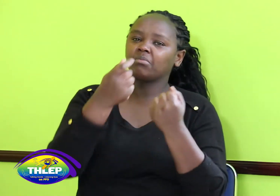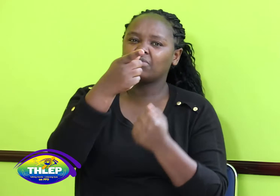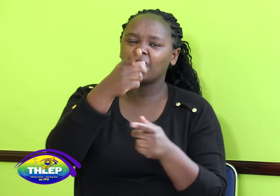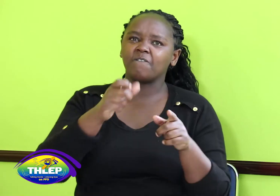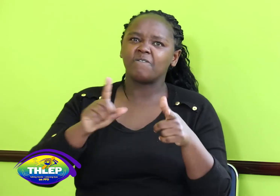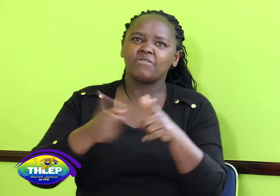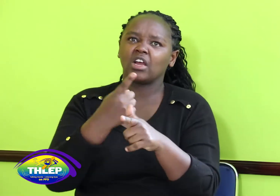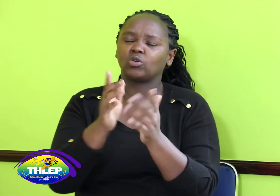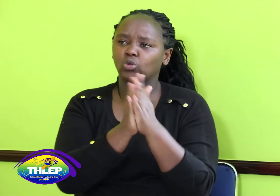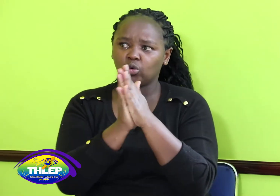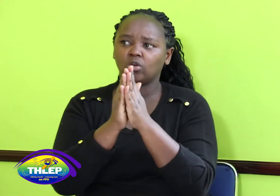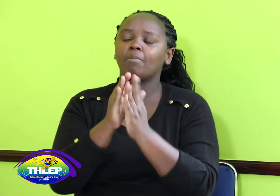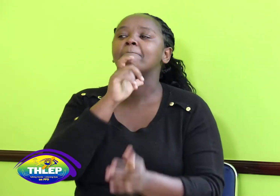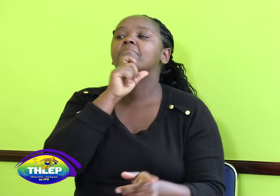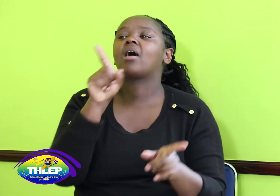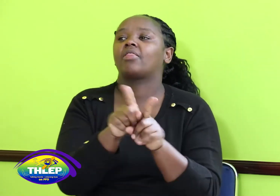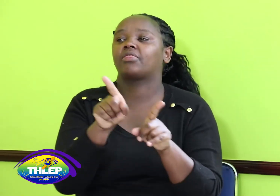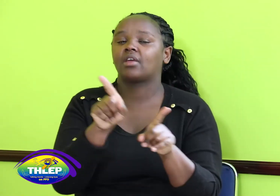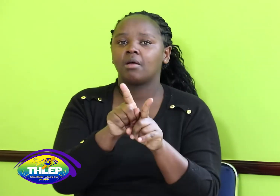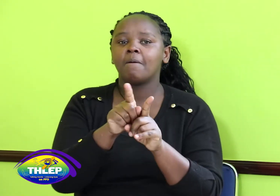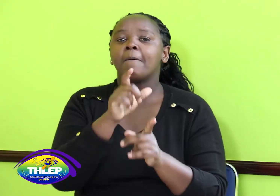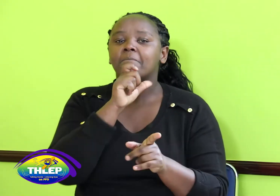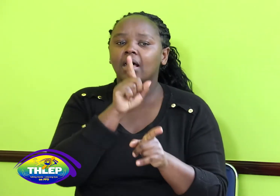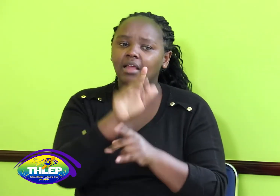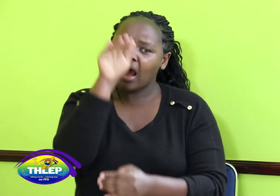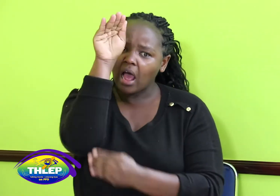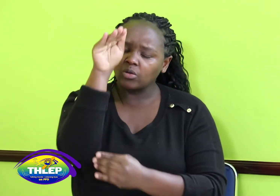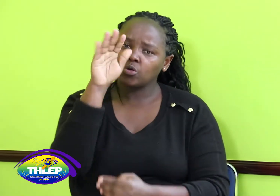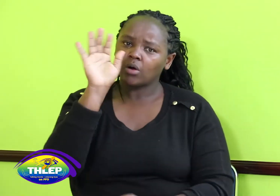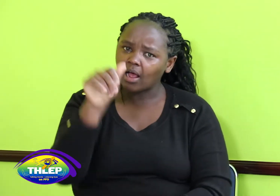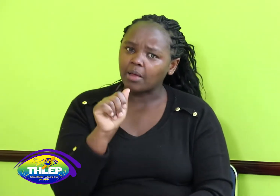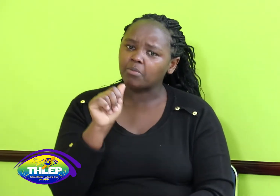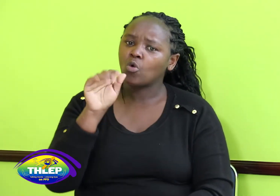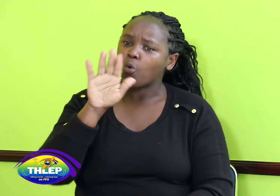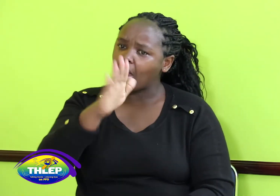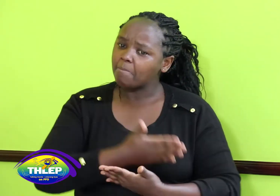sister's house, it just happened that the first story, my brother